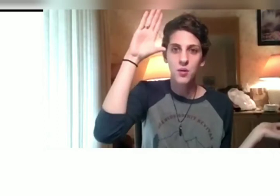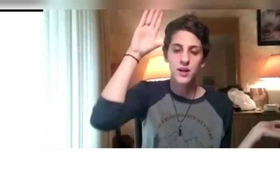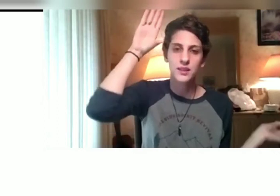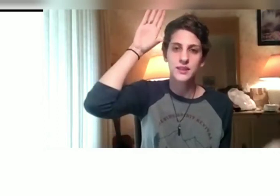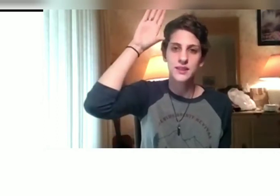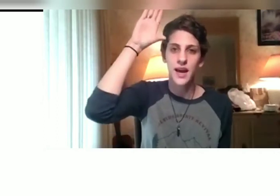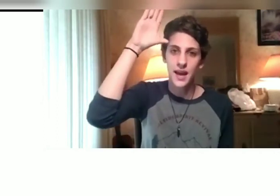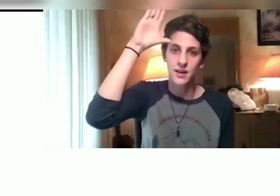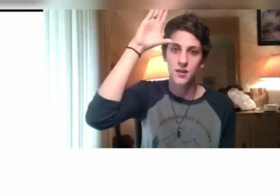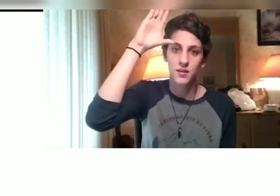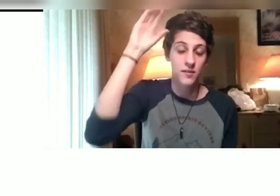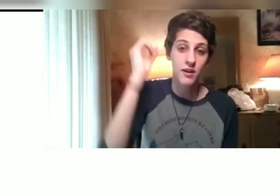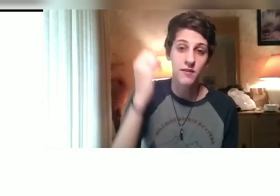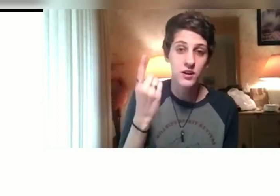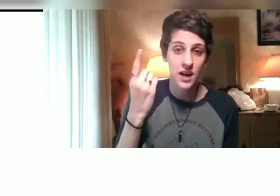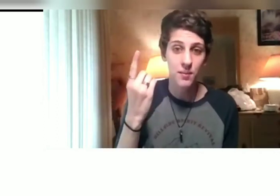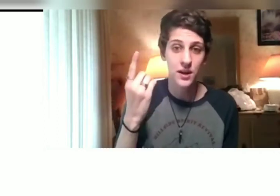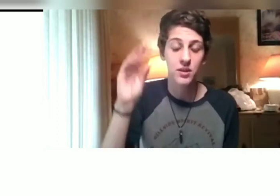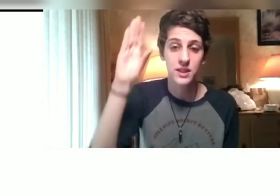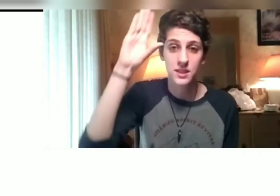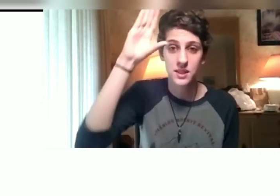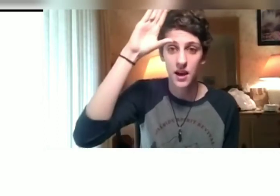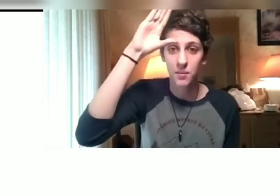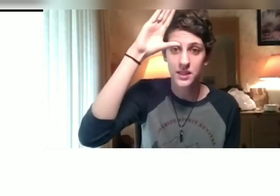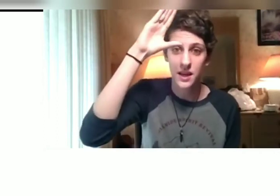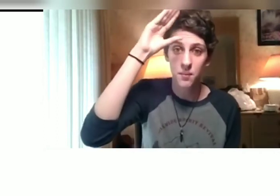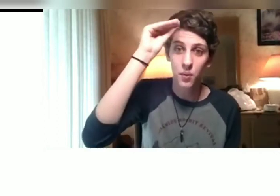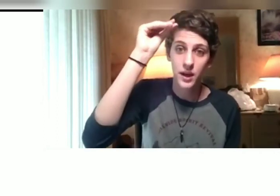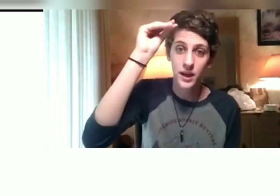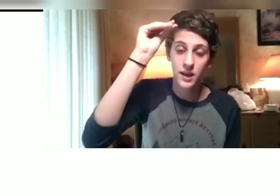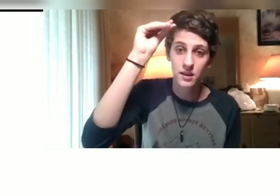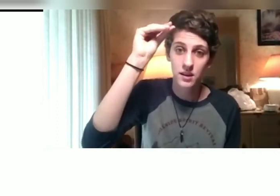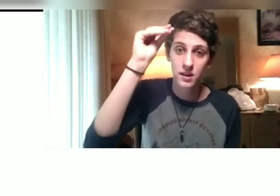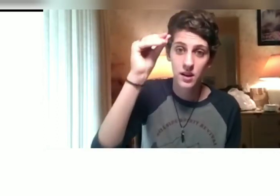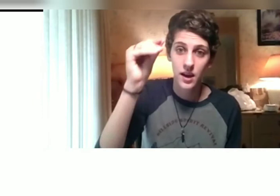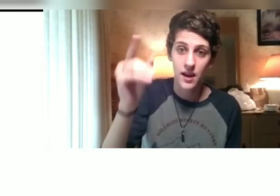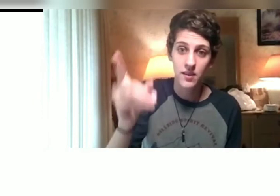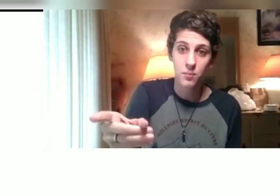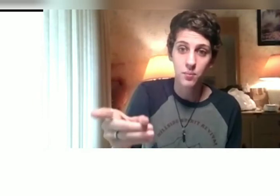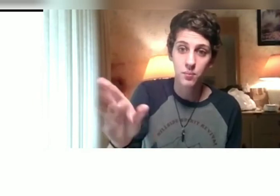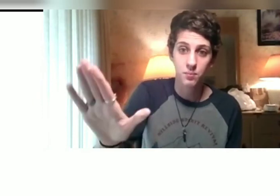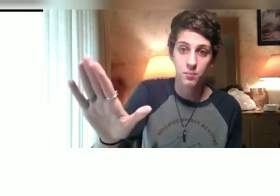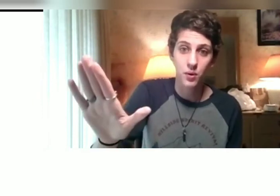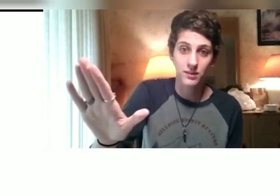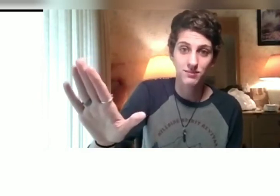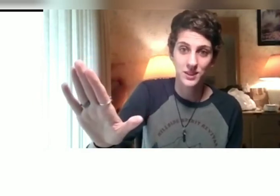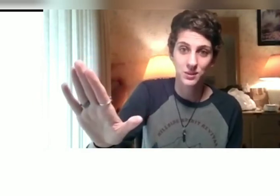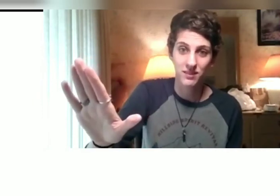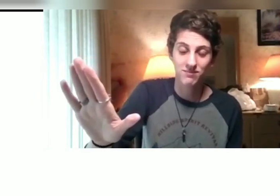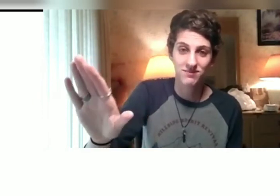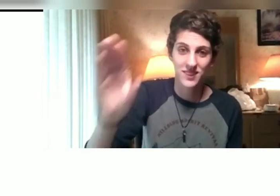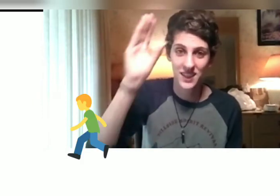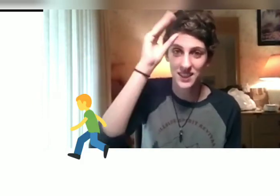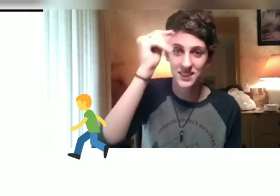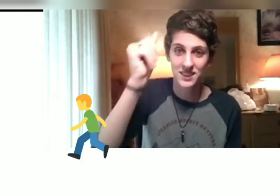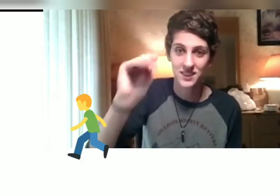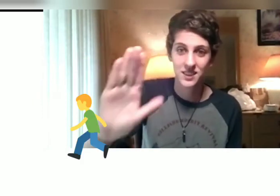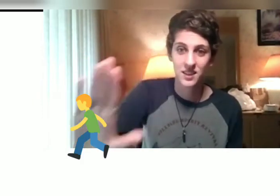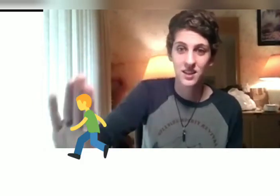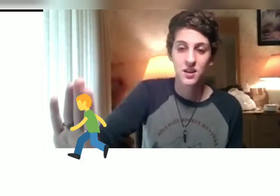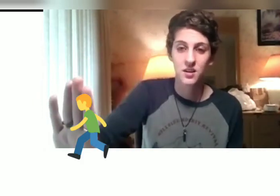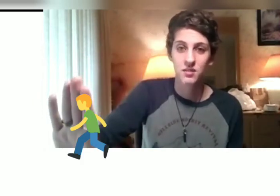I'm going to say, the very first time I do this, I'm going to say boy and then point this way.